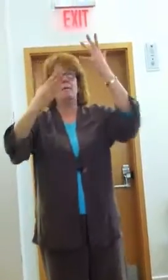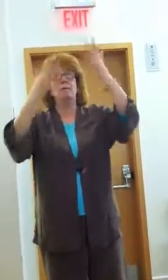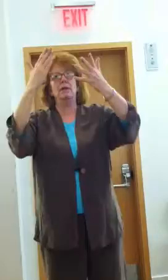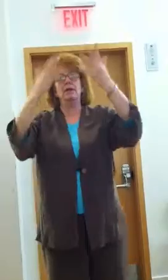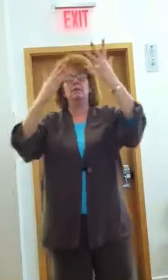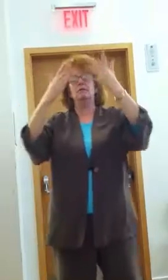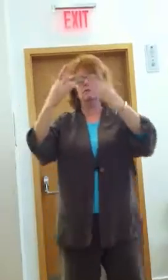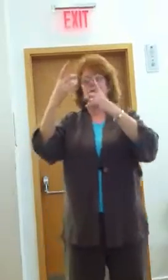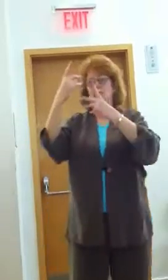explain.